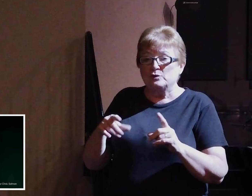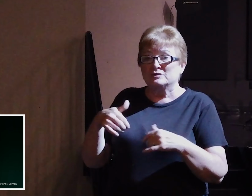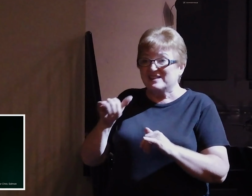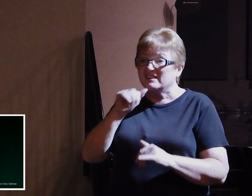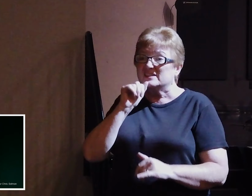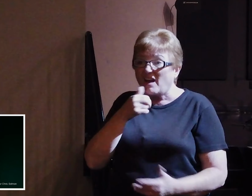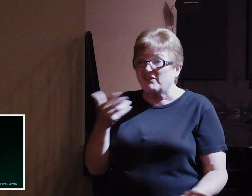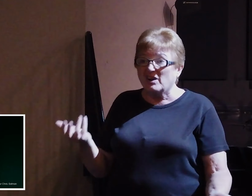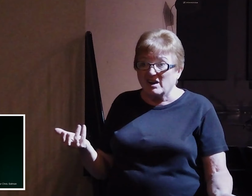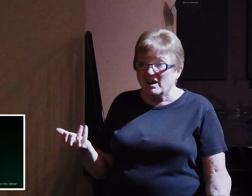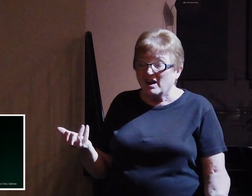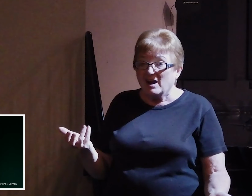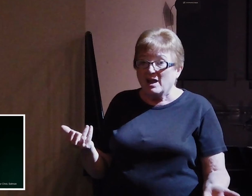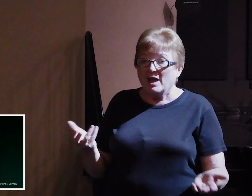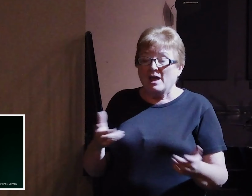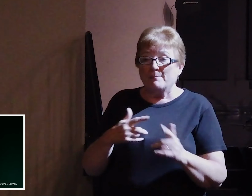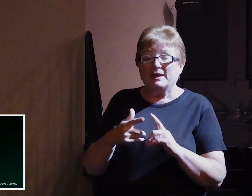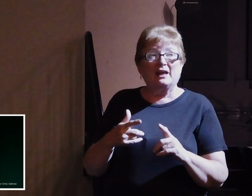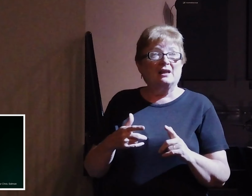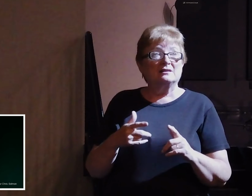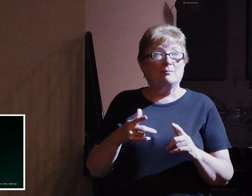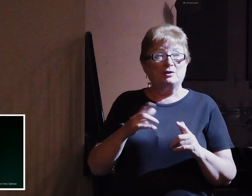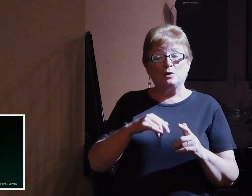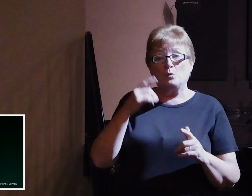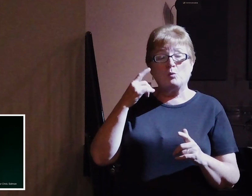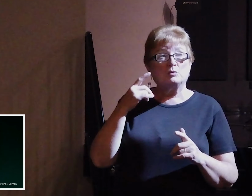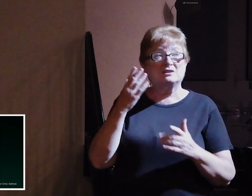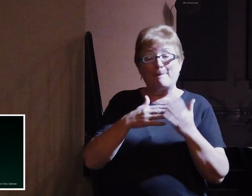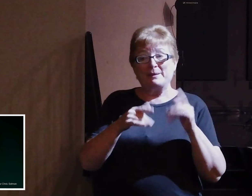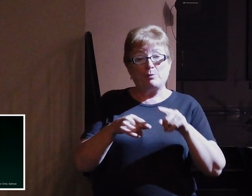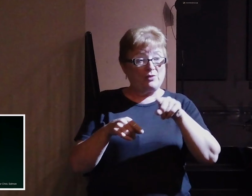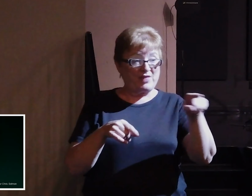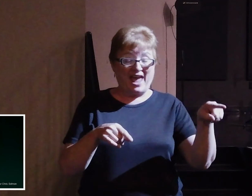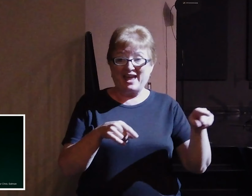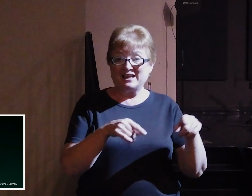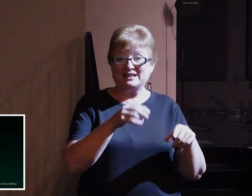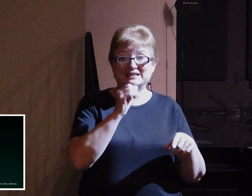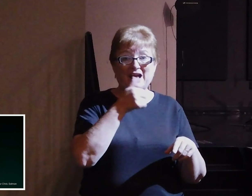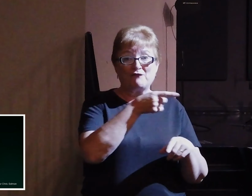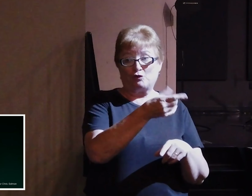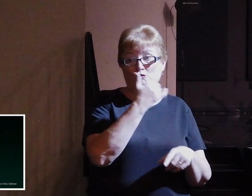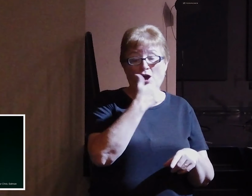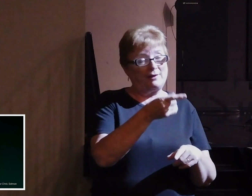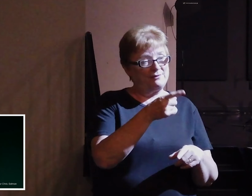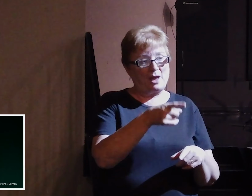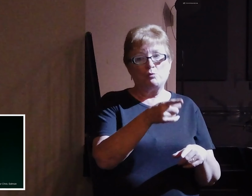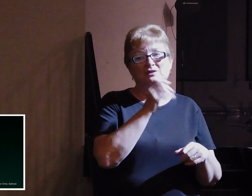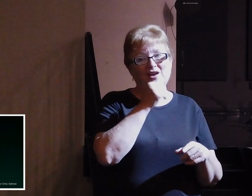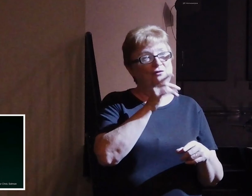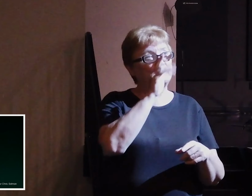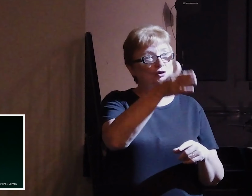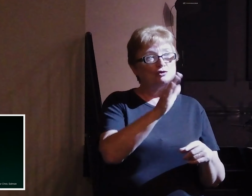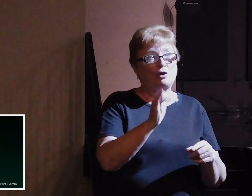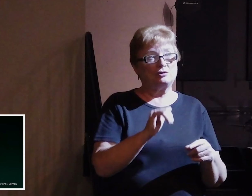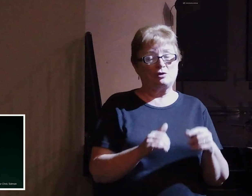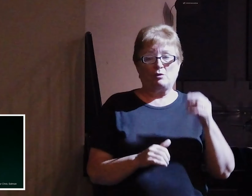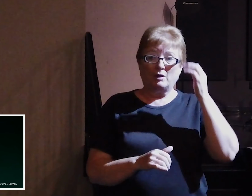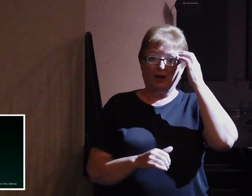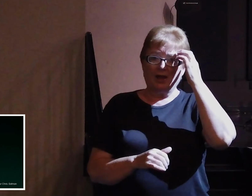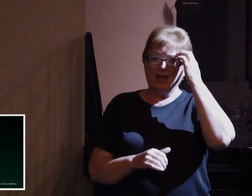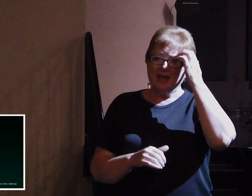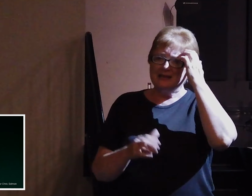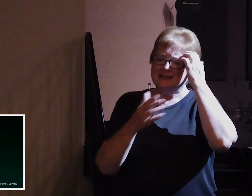They will not only suffer now, but also in the future. This isn't meant to somehow say, hey, by your righteous deeds, you're like scarcely saved. Like you